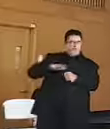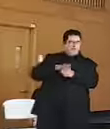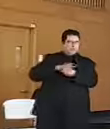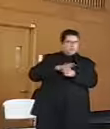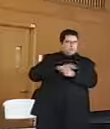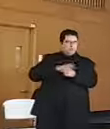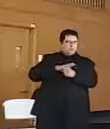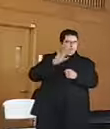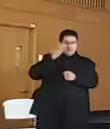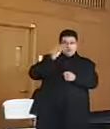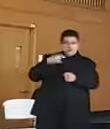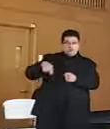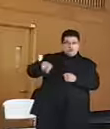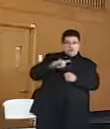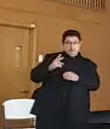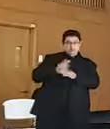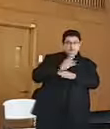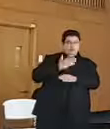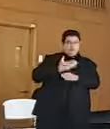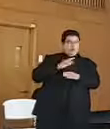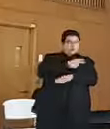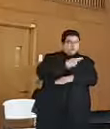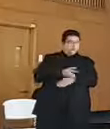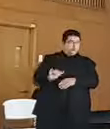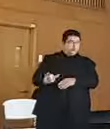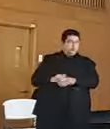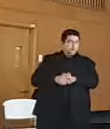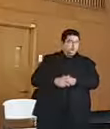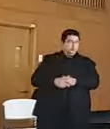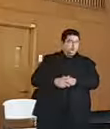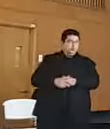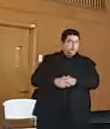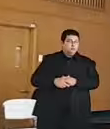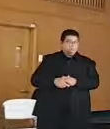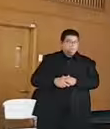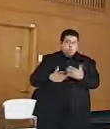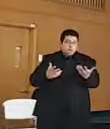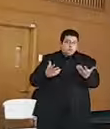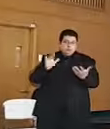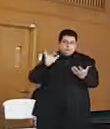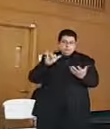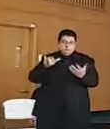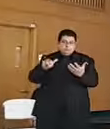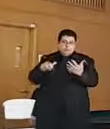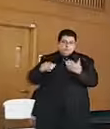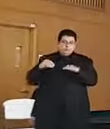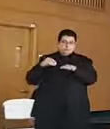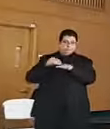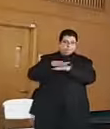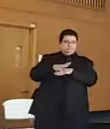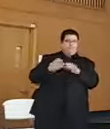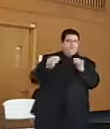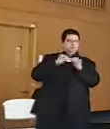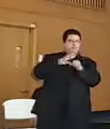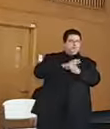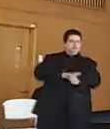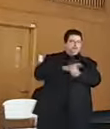be simply using our hospital facilities. And that will also be some added pressure.